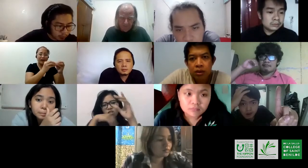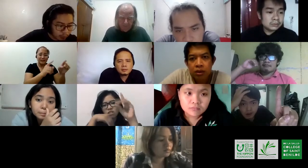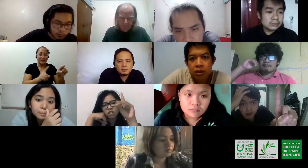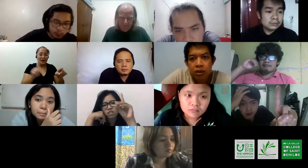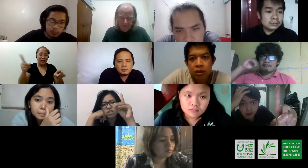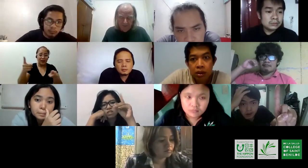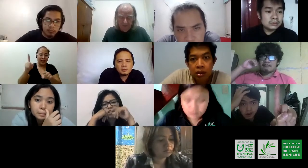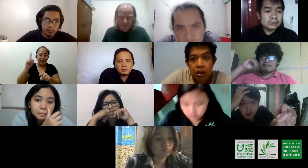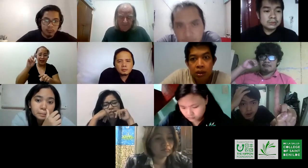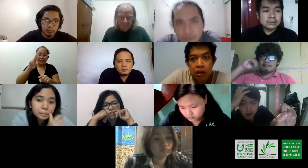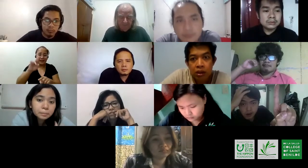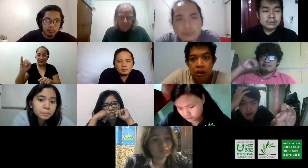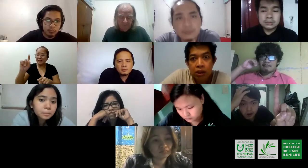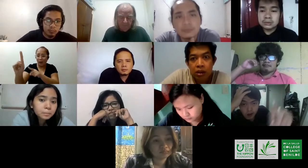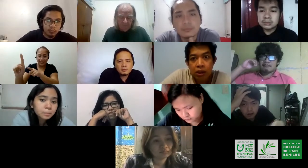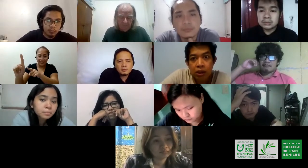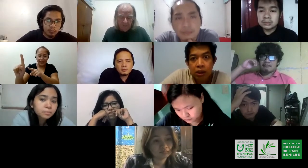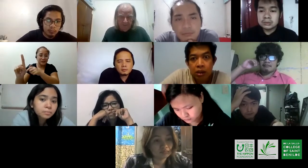one.